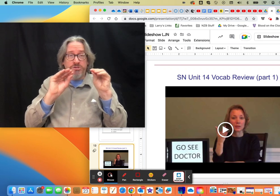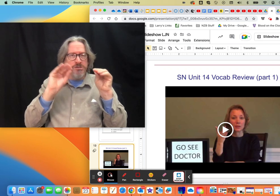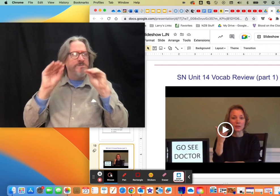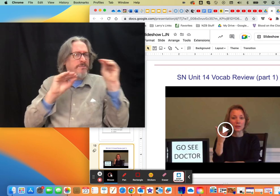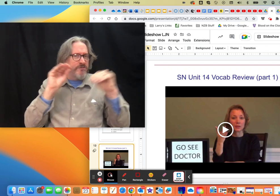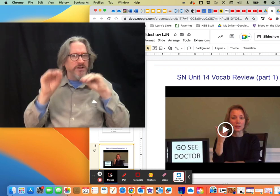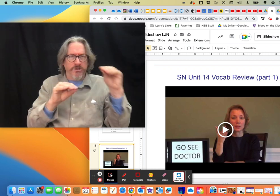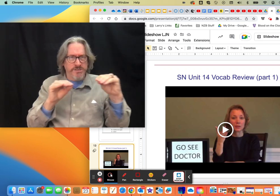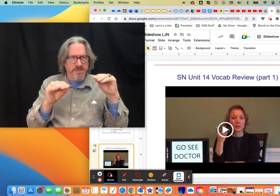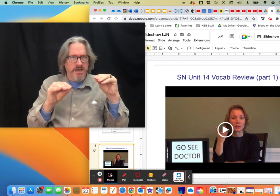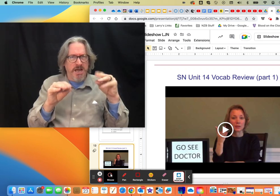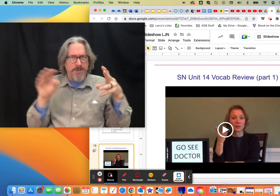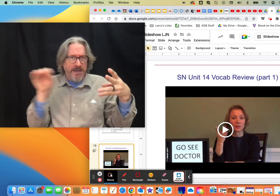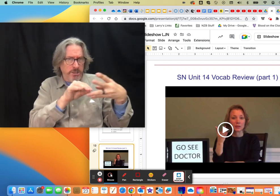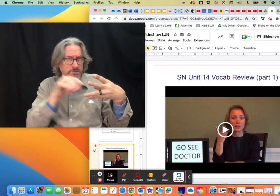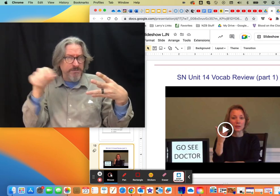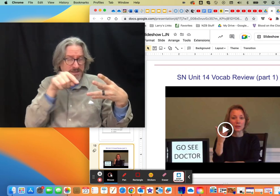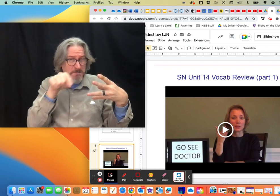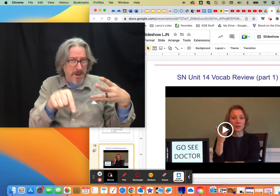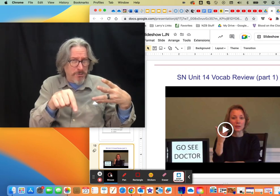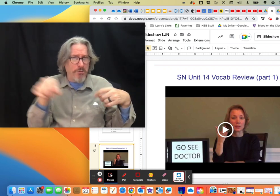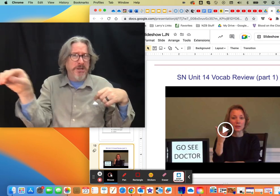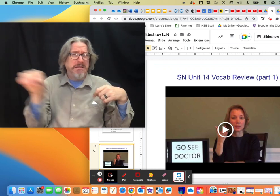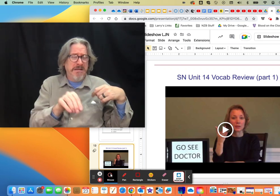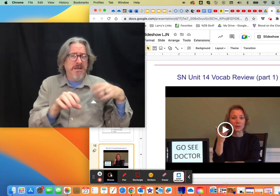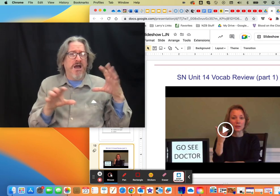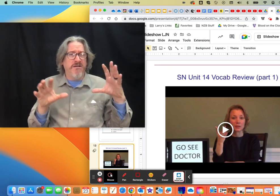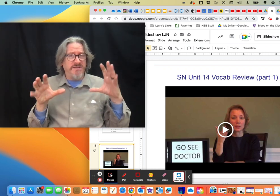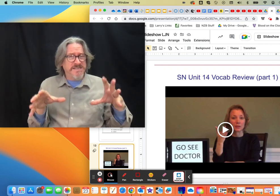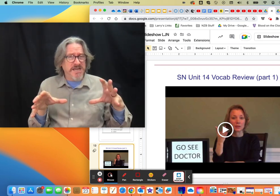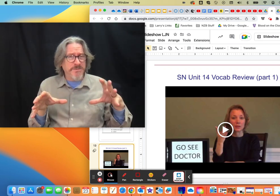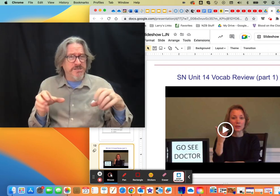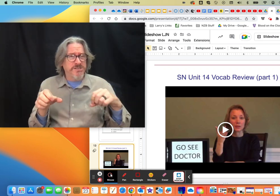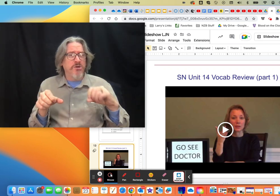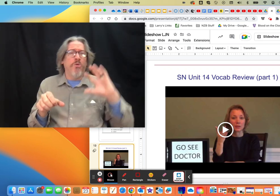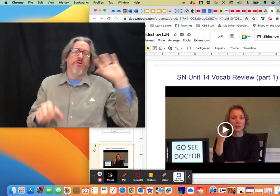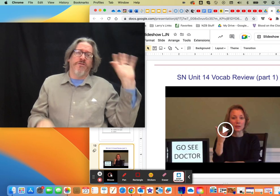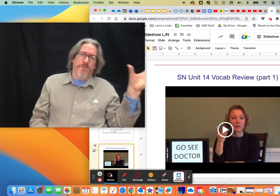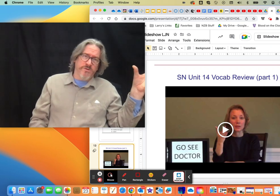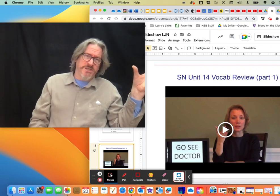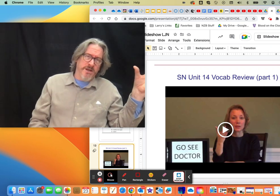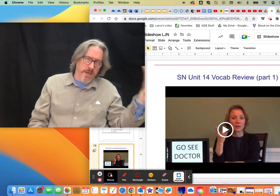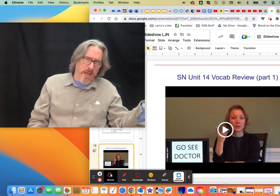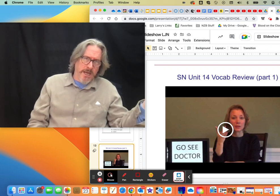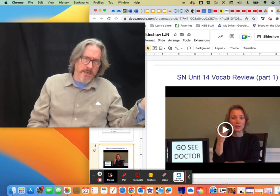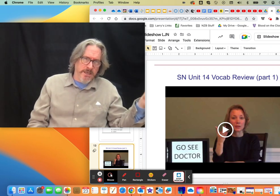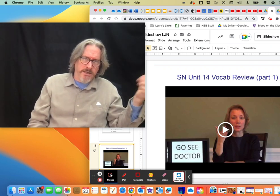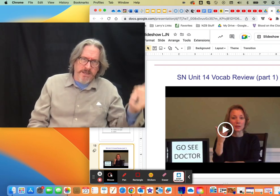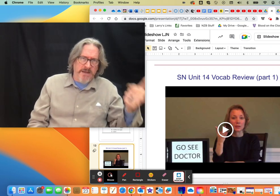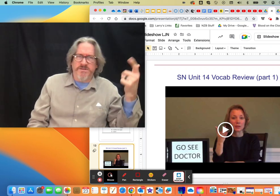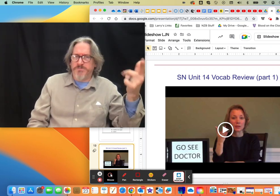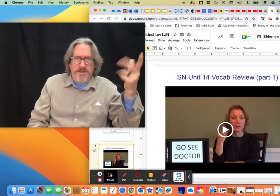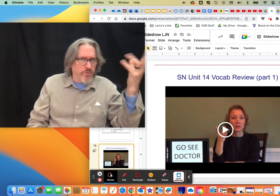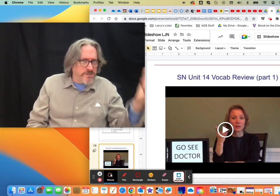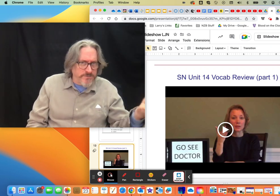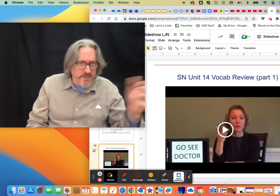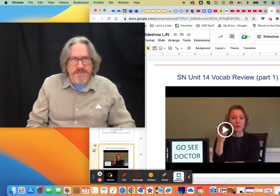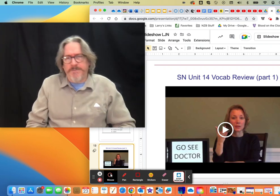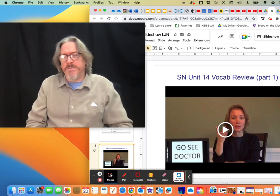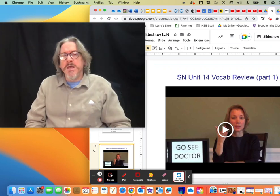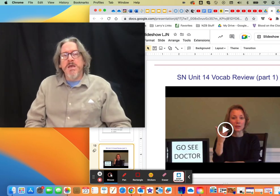So I will do some separate videos. I may include them in the PowerPoint of assignments, or they're posted online in Canvas,